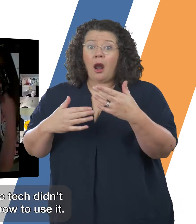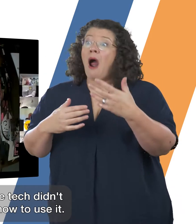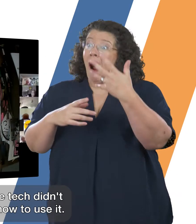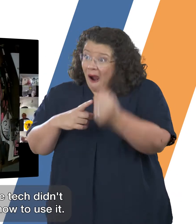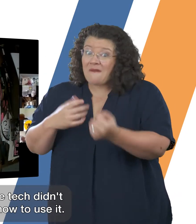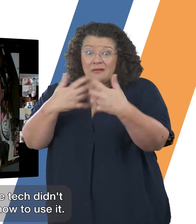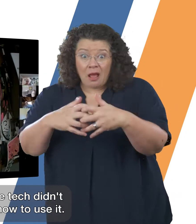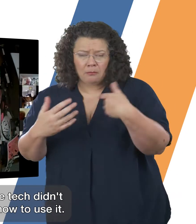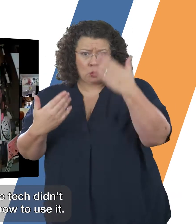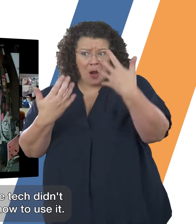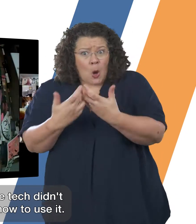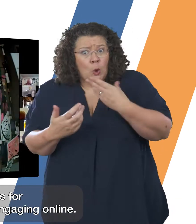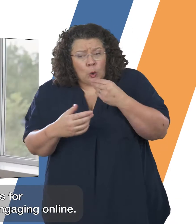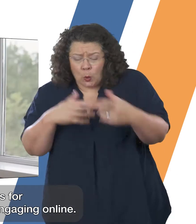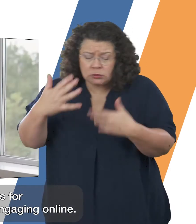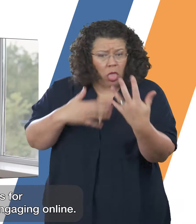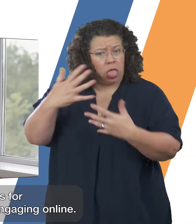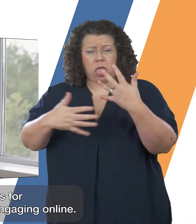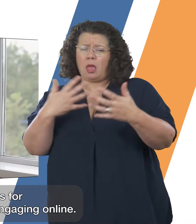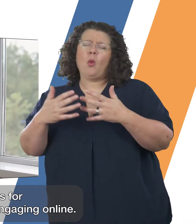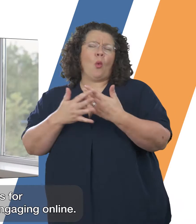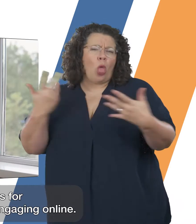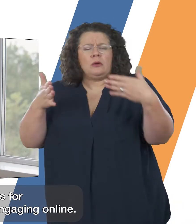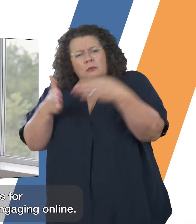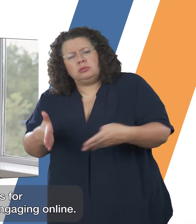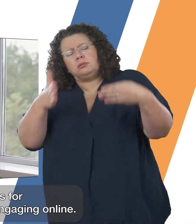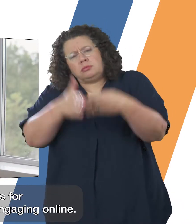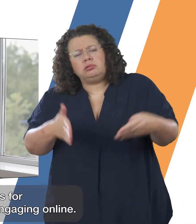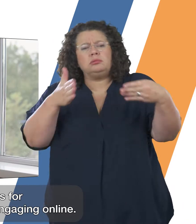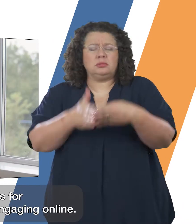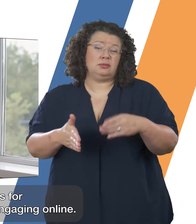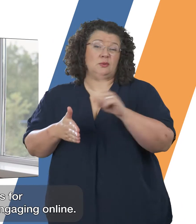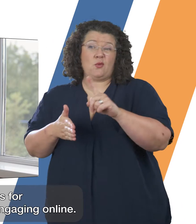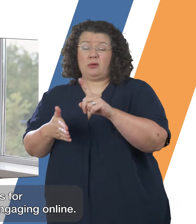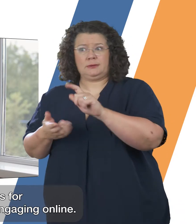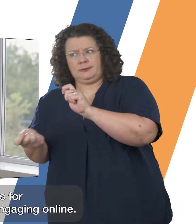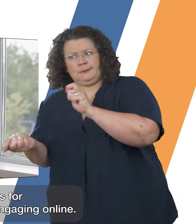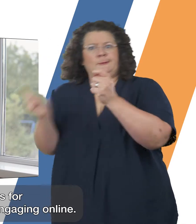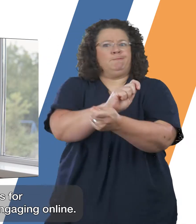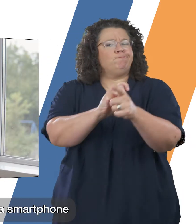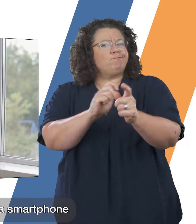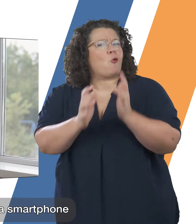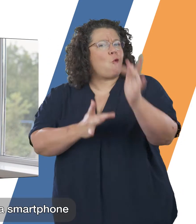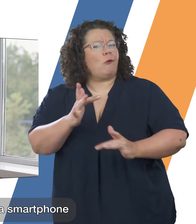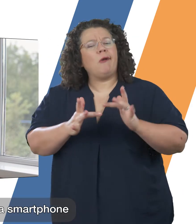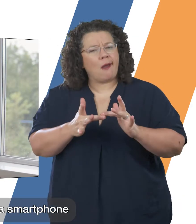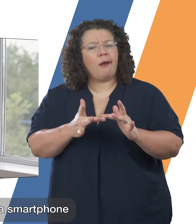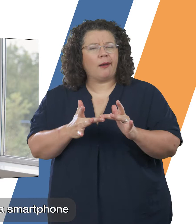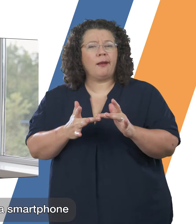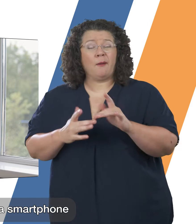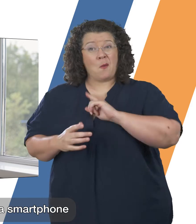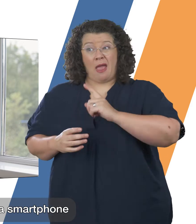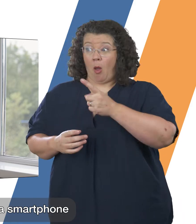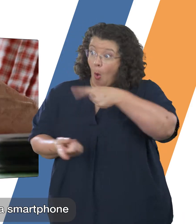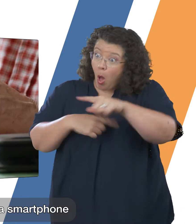didn't necessarily know how to use it. The barriers for our members were engaging online. Not everybody